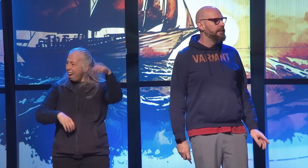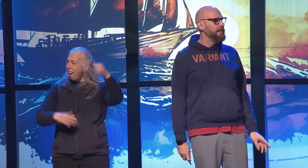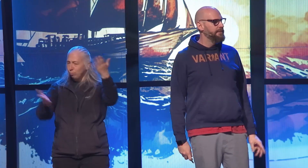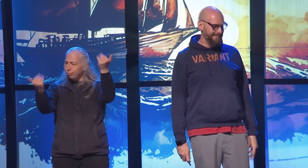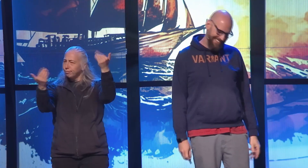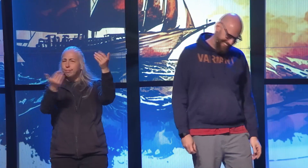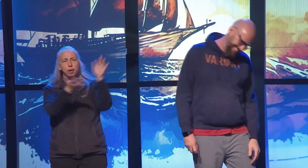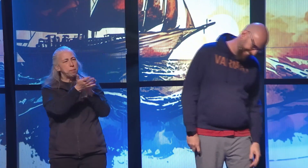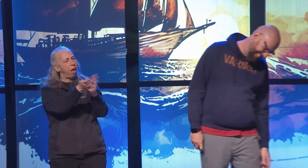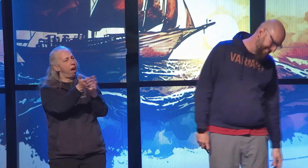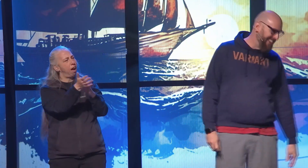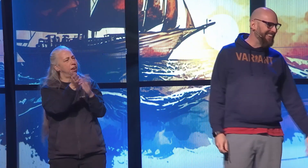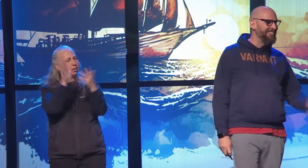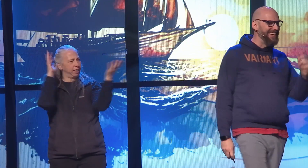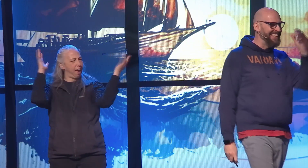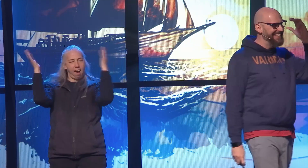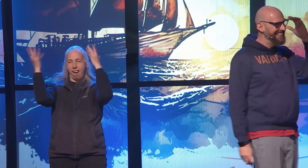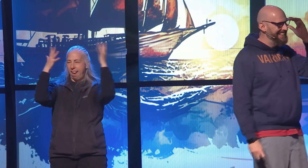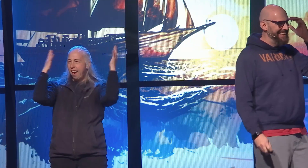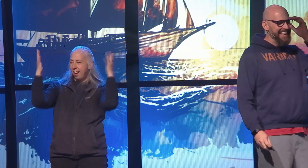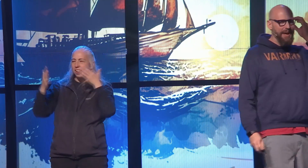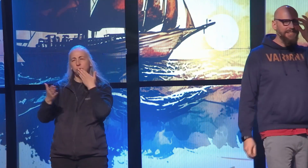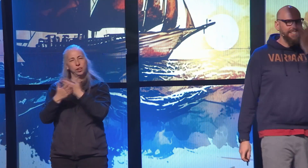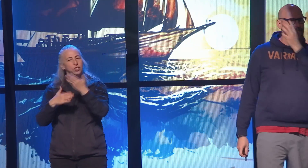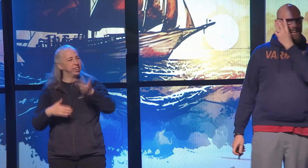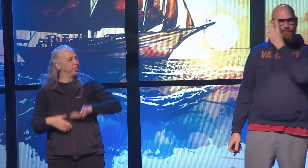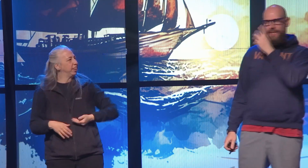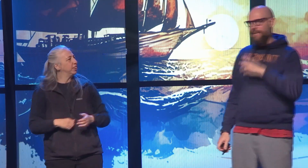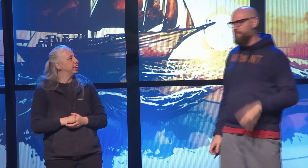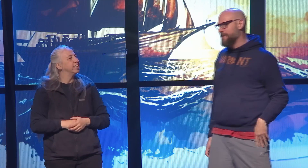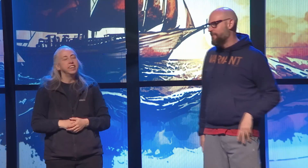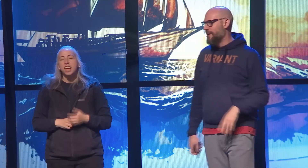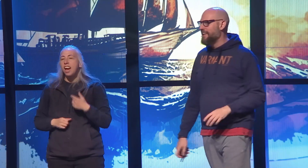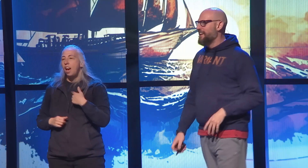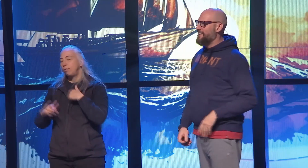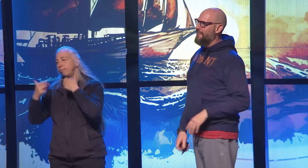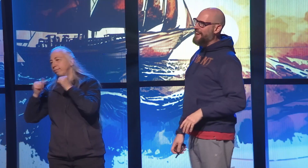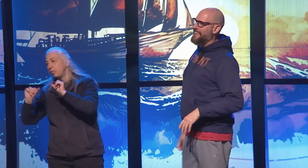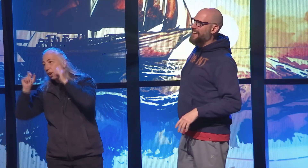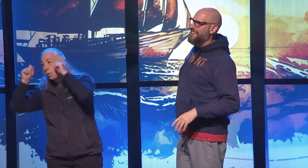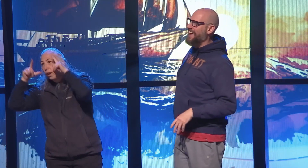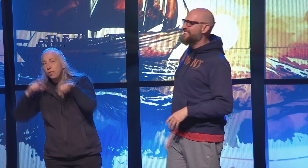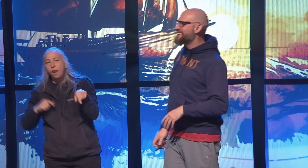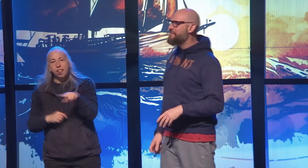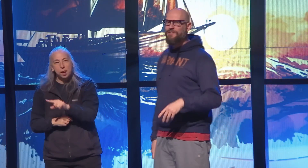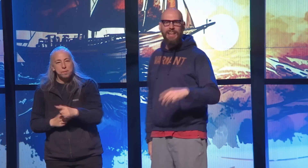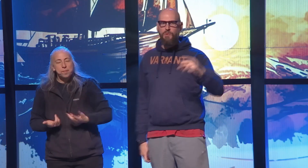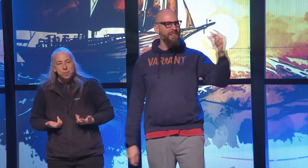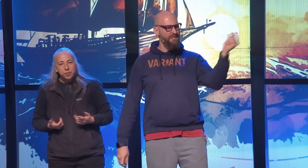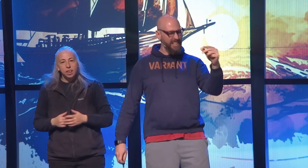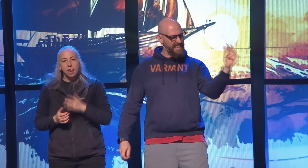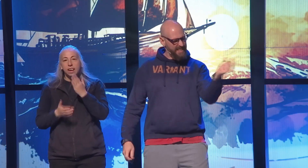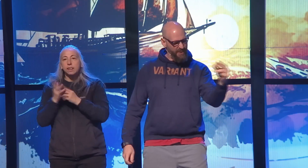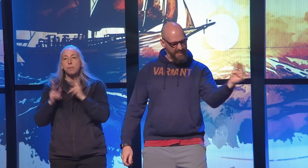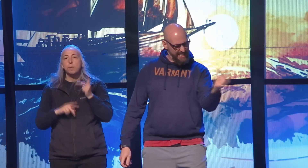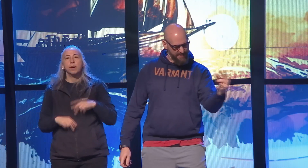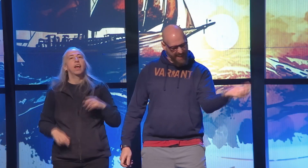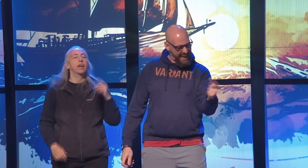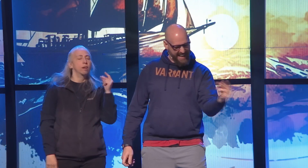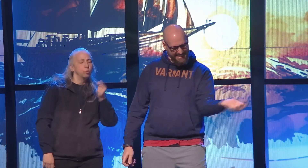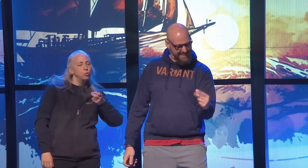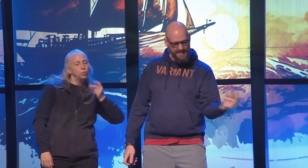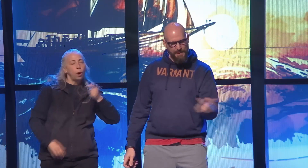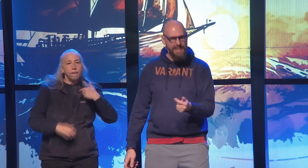sucker. You all are funny. I'm just trying to wake you up this morning, right? Some of you are like, we're filling these